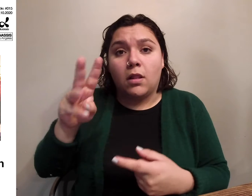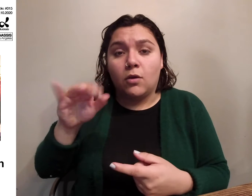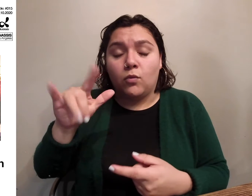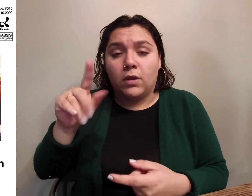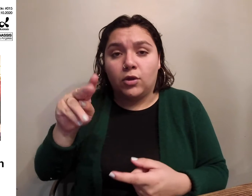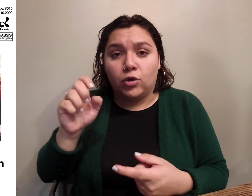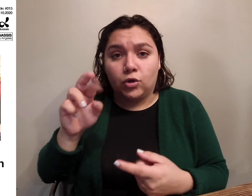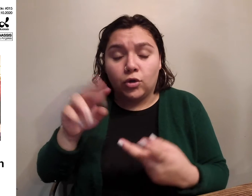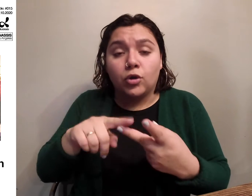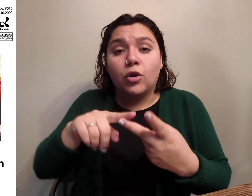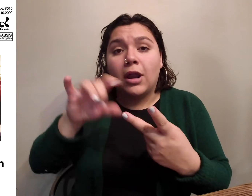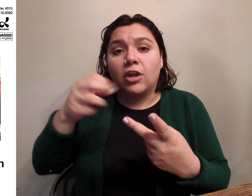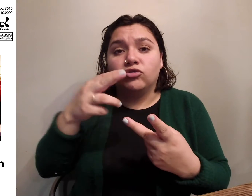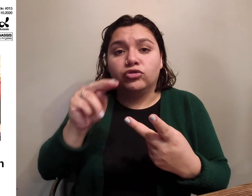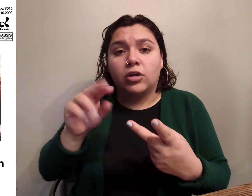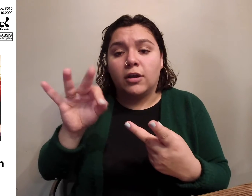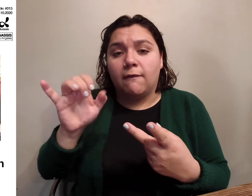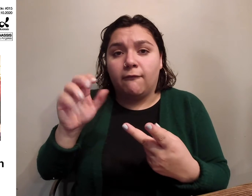John Prine.